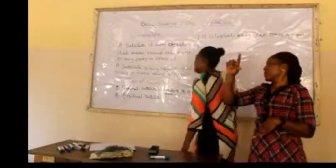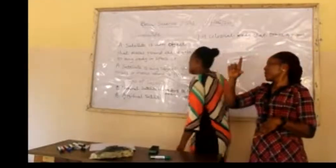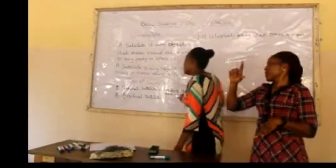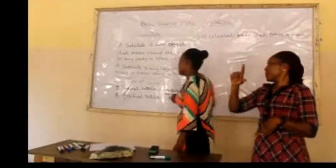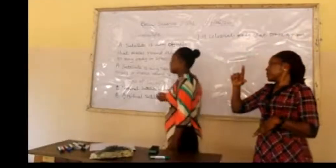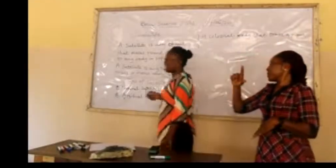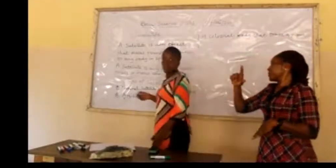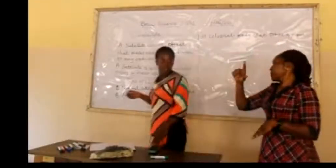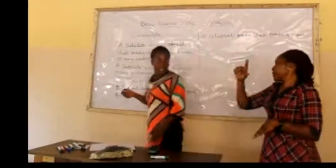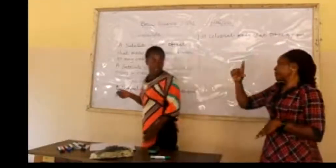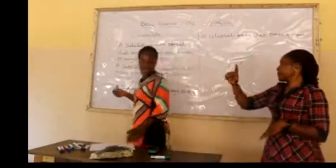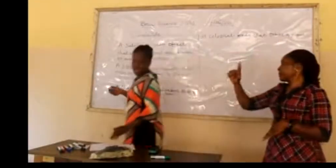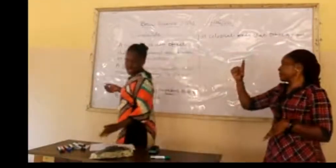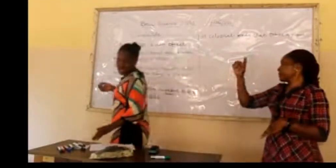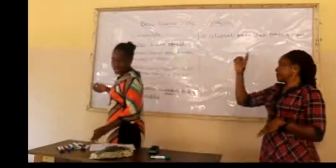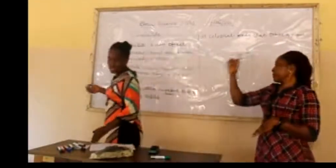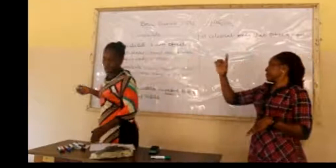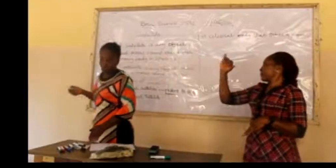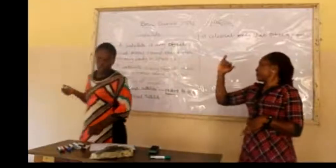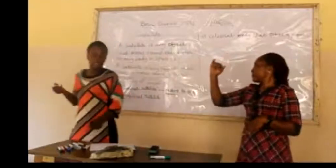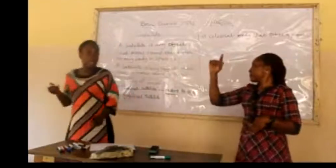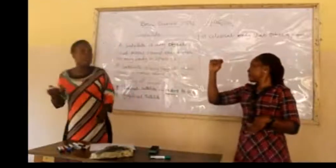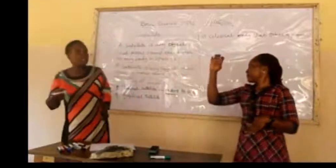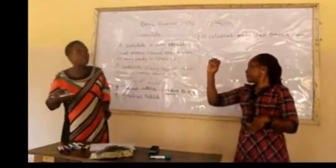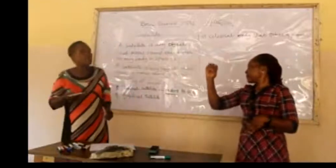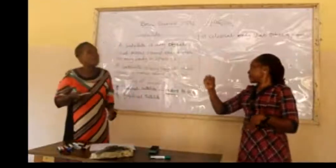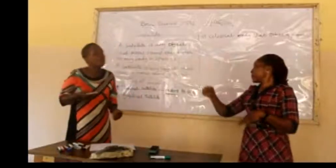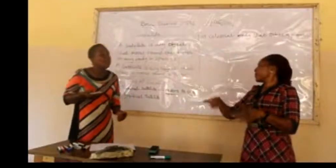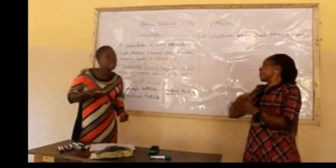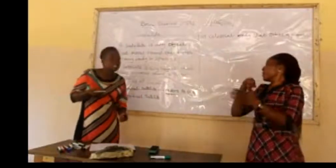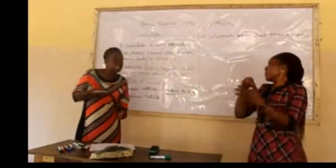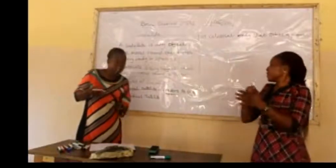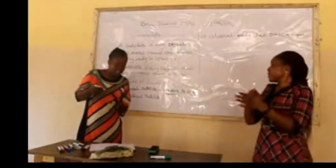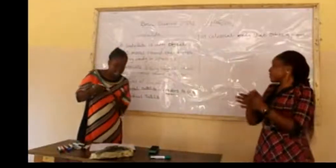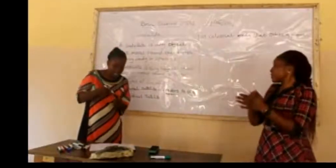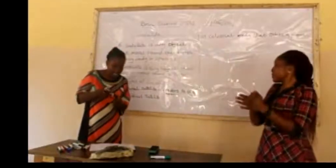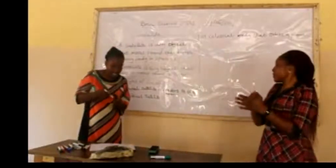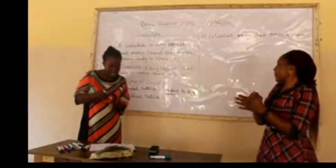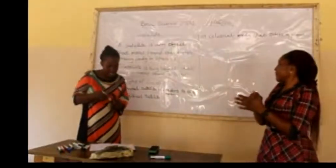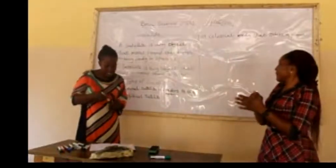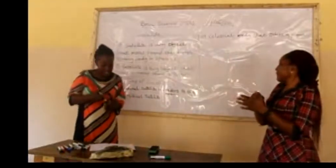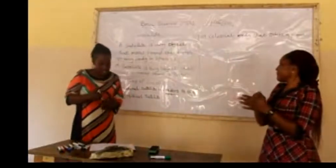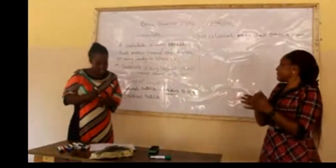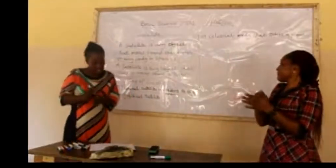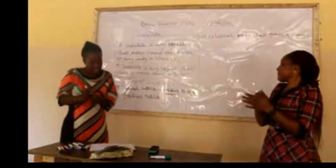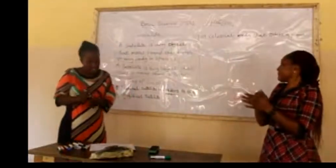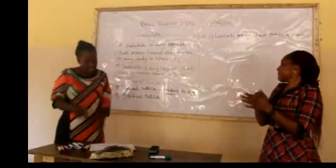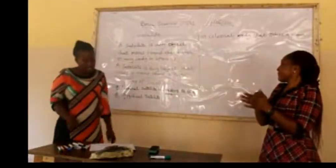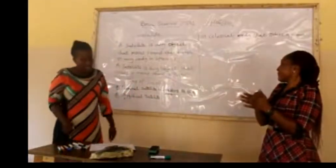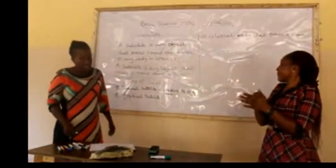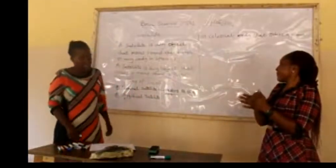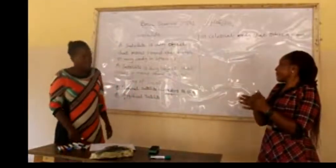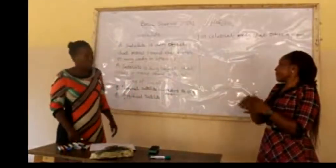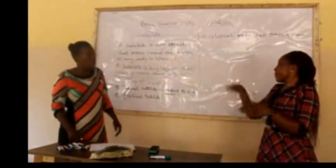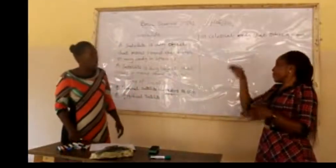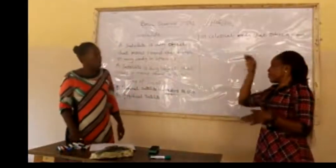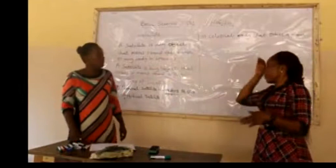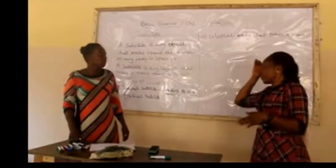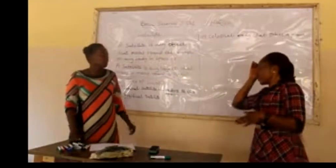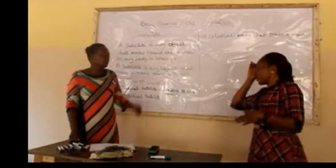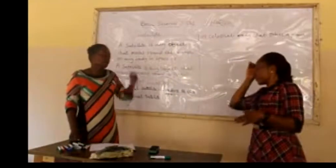Then if we talk of artificial satellite, we are talking about man-made satellite.